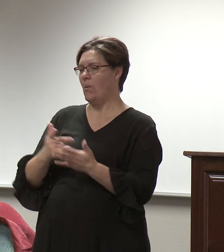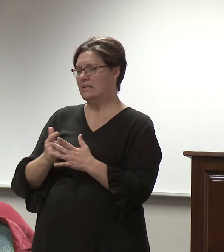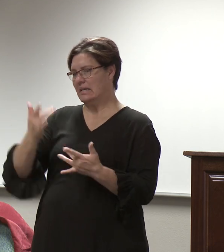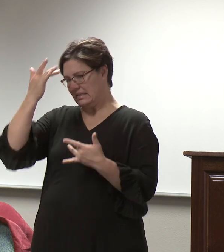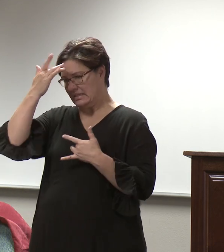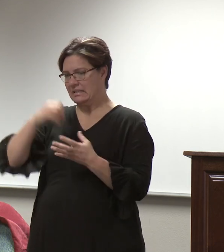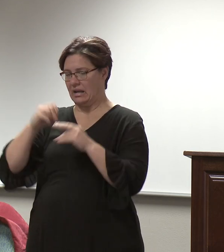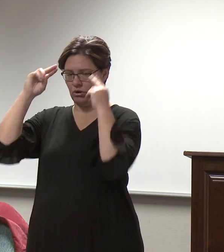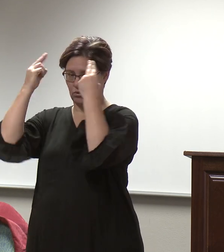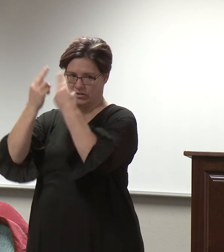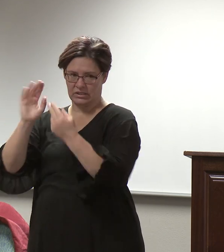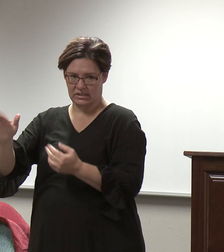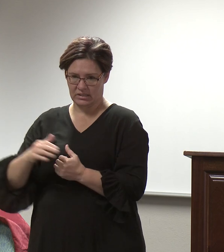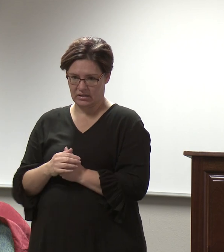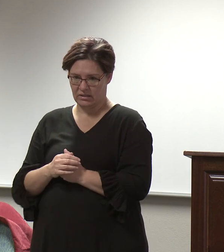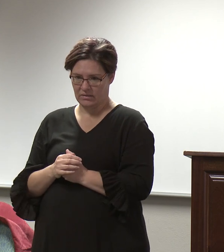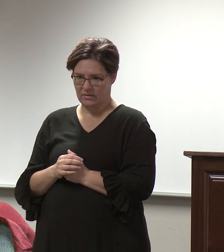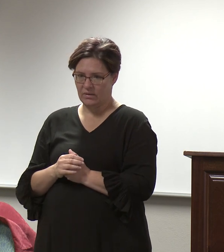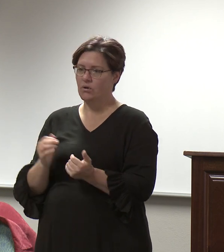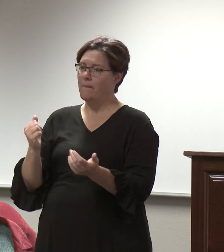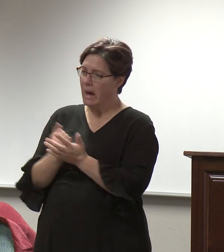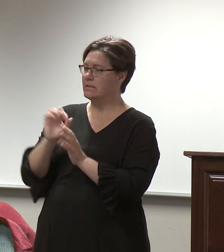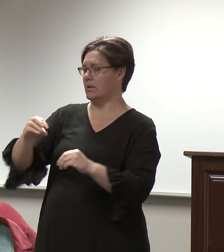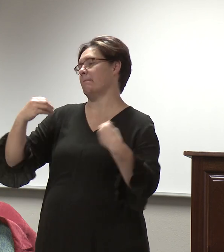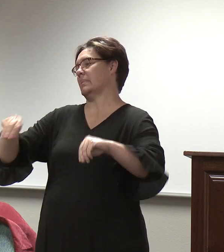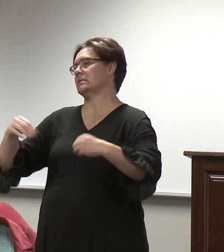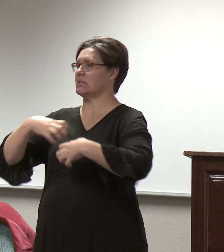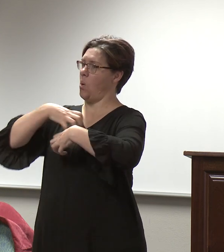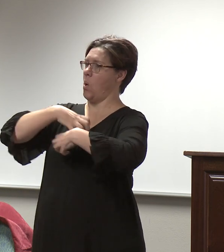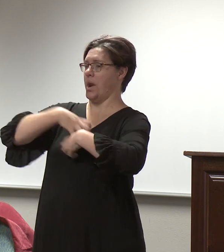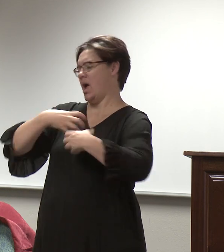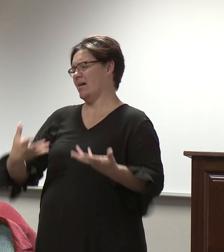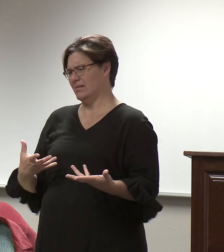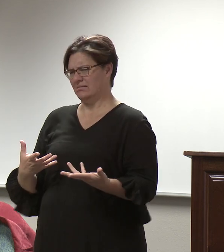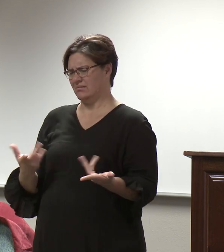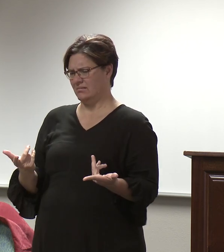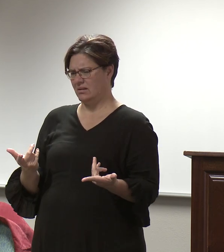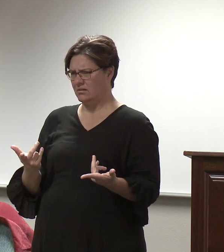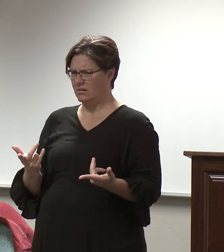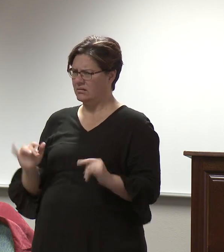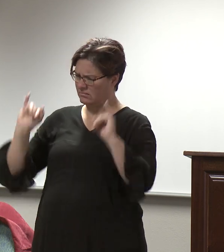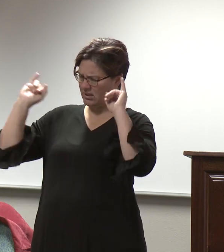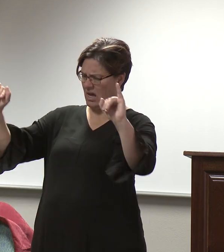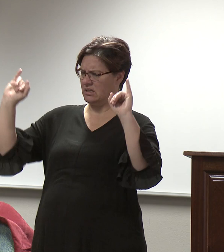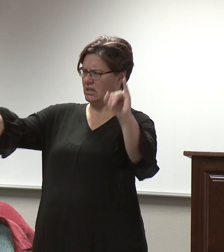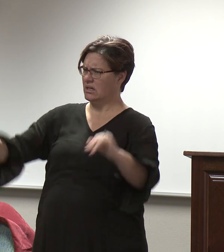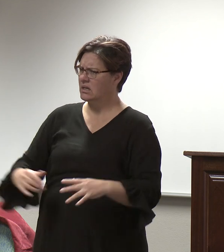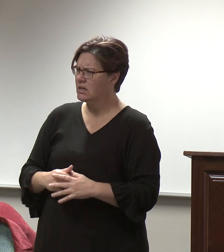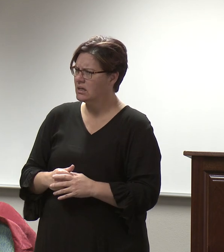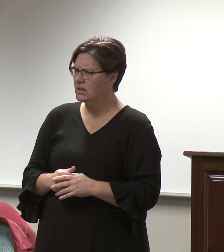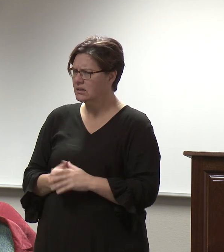in our universities, is to ask the students to be entrepreneurs, which is really a disaster, is a crime against humanity, I have to